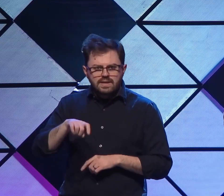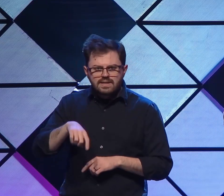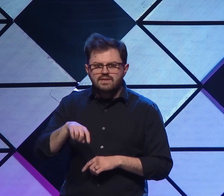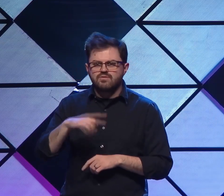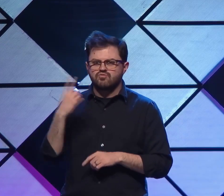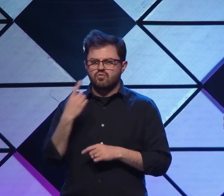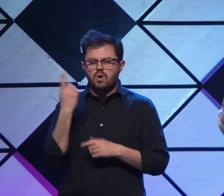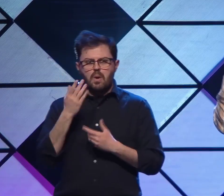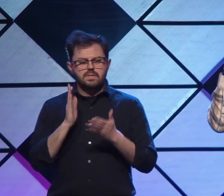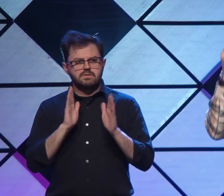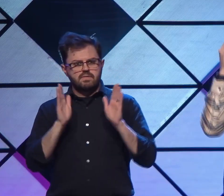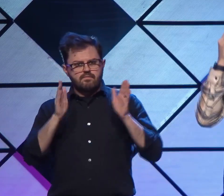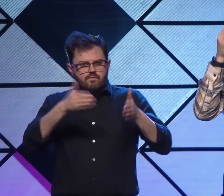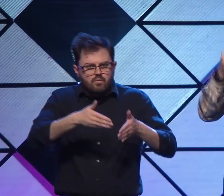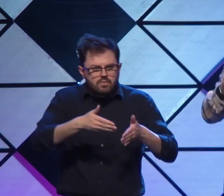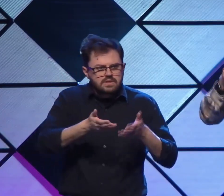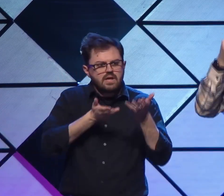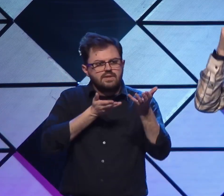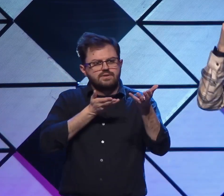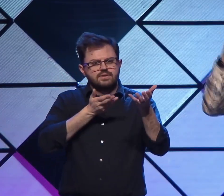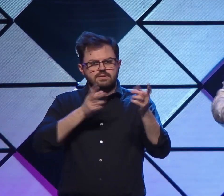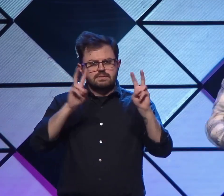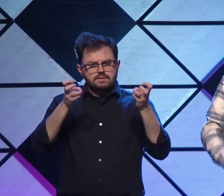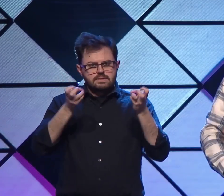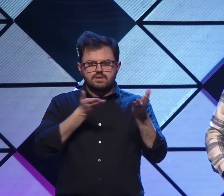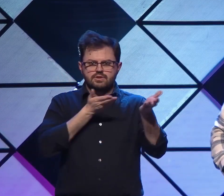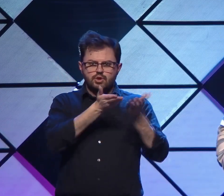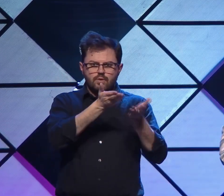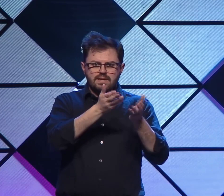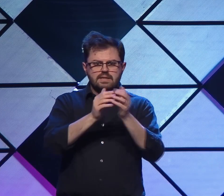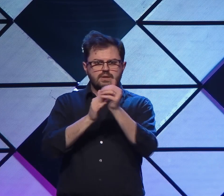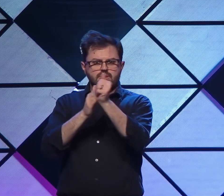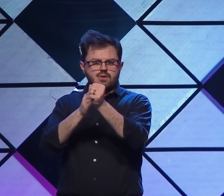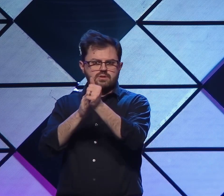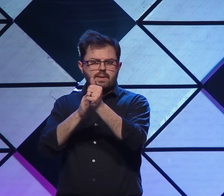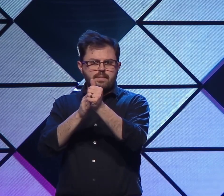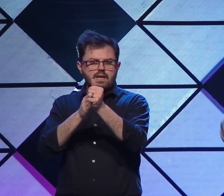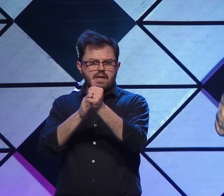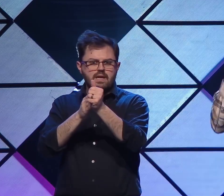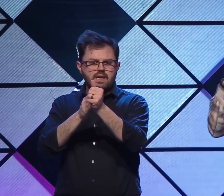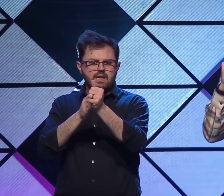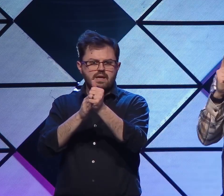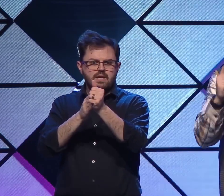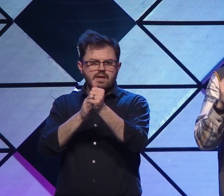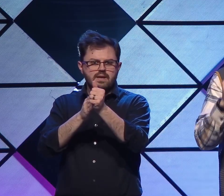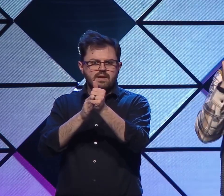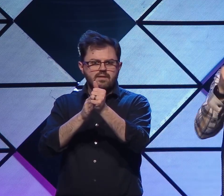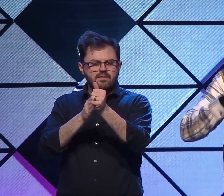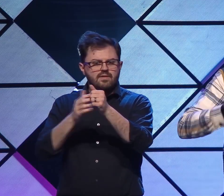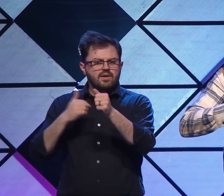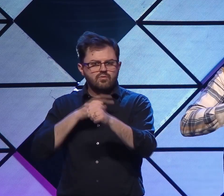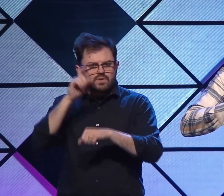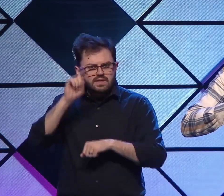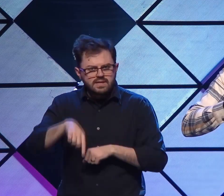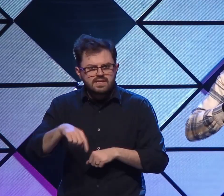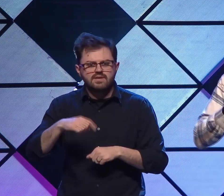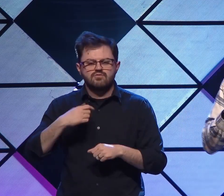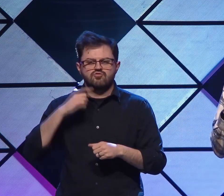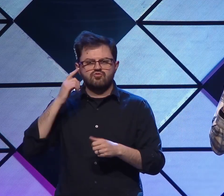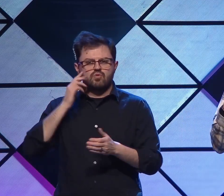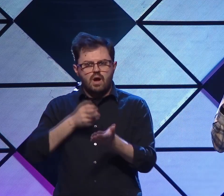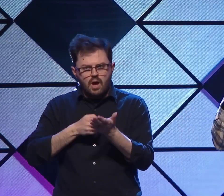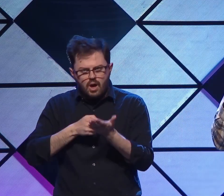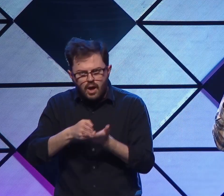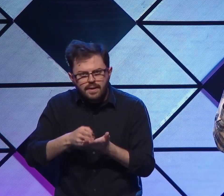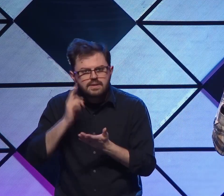constant disposition towards servant leadership and an honest belief that power can corrupt